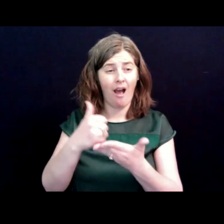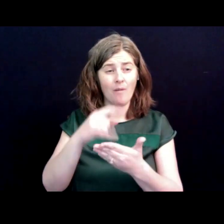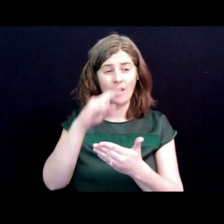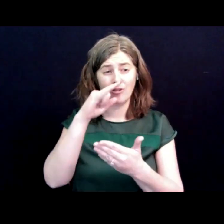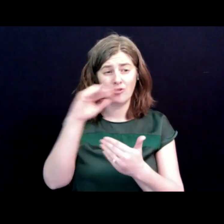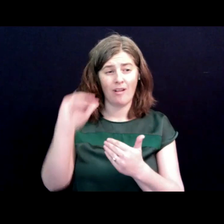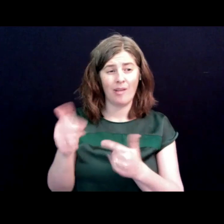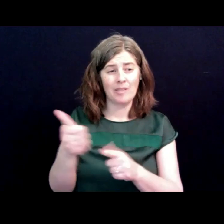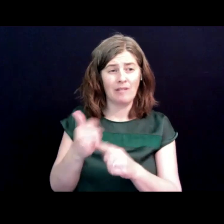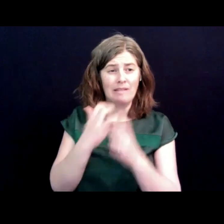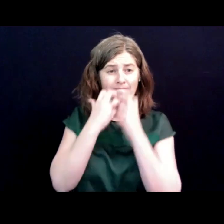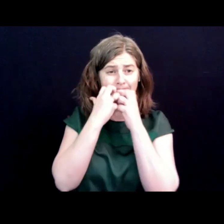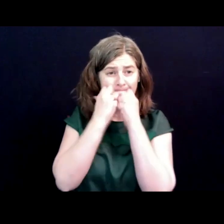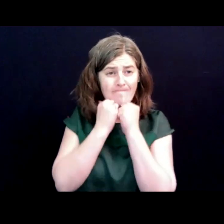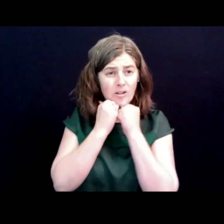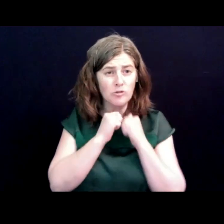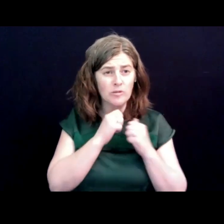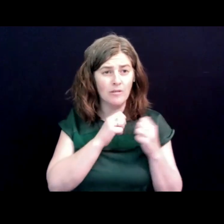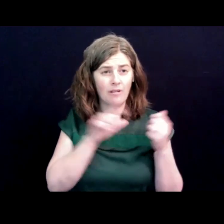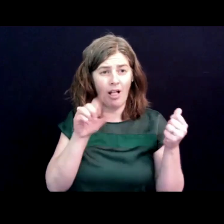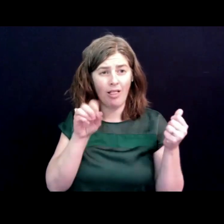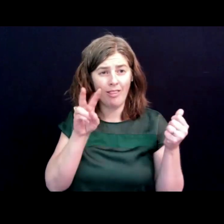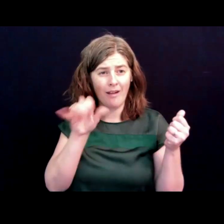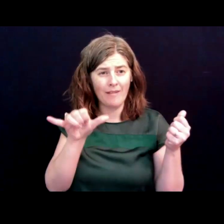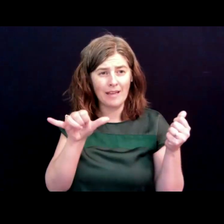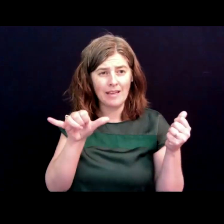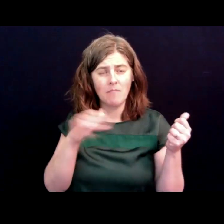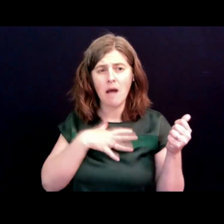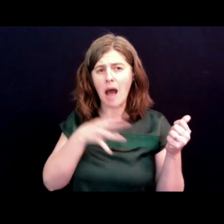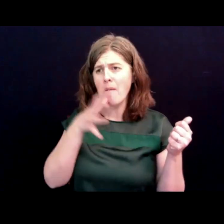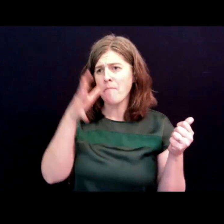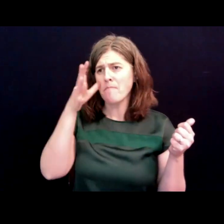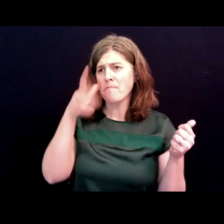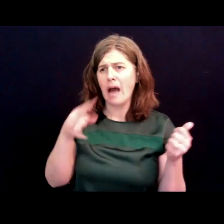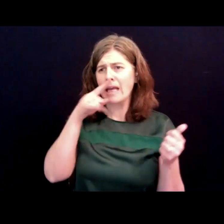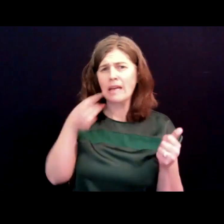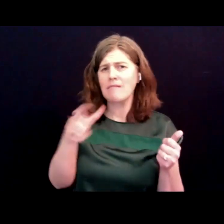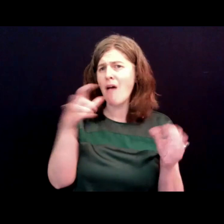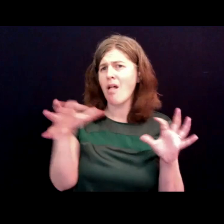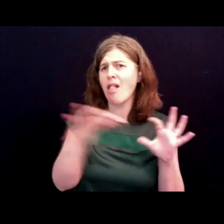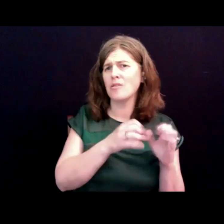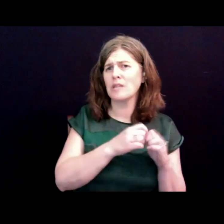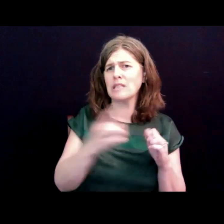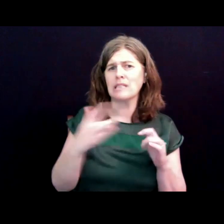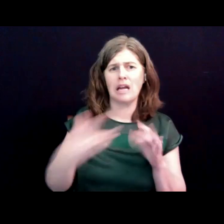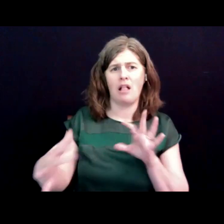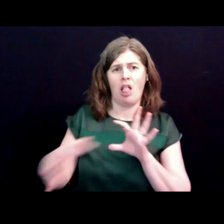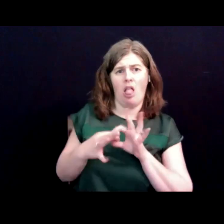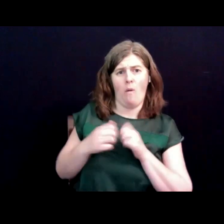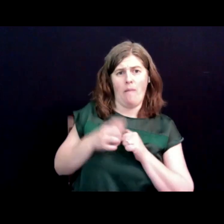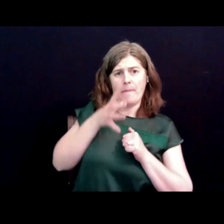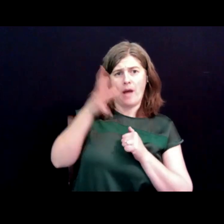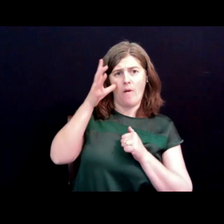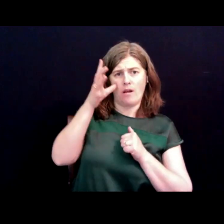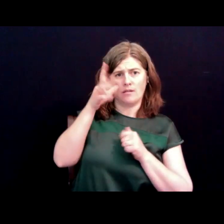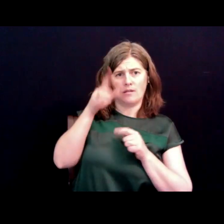to a lovey. As a parent, my child does not seem attached to any in particular and is still clinging to us instead at night as a